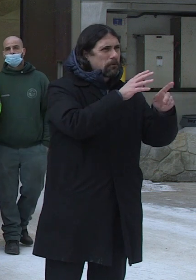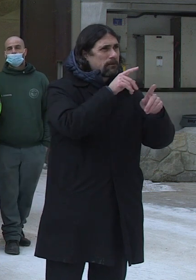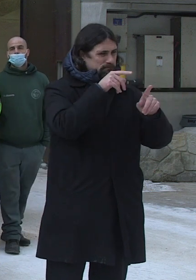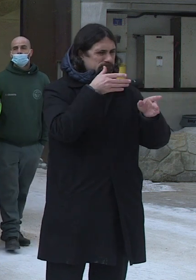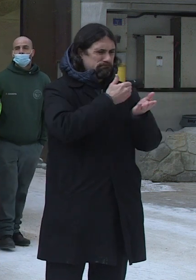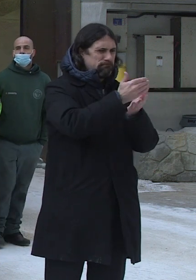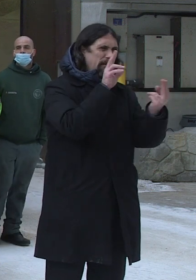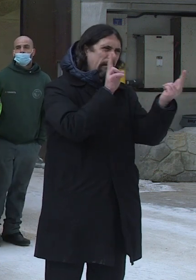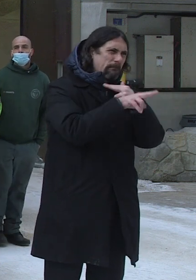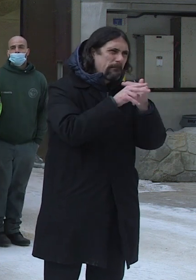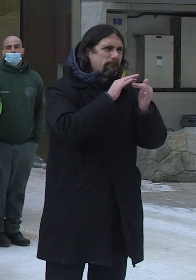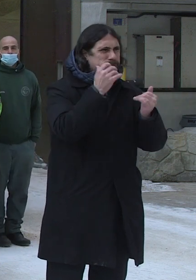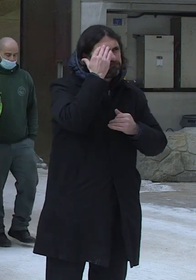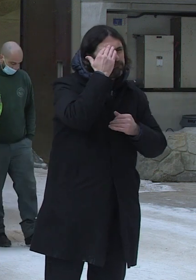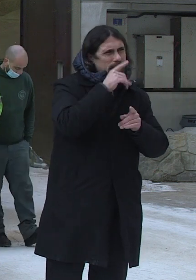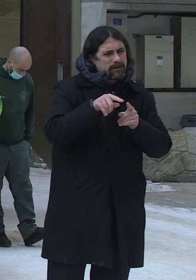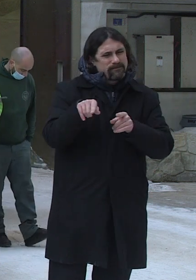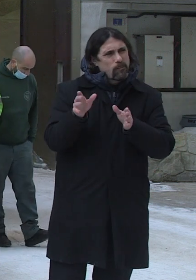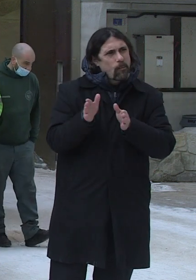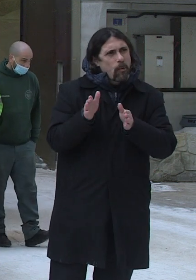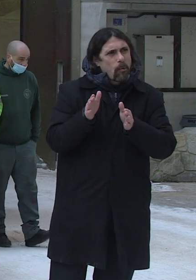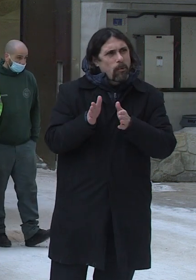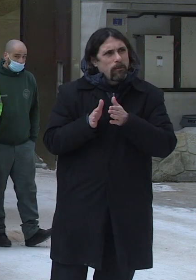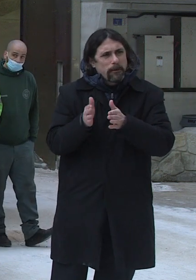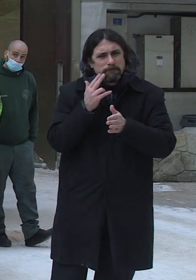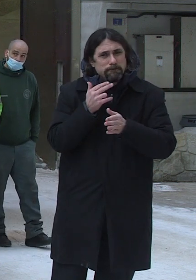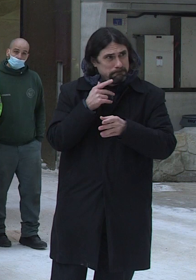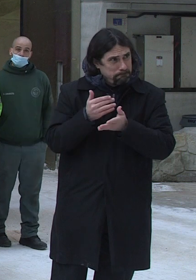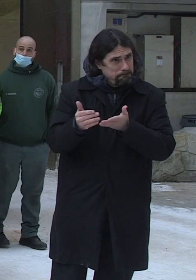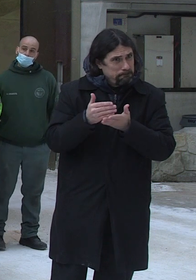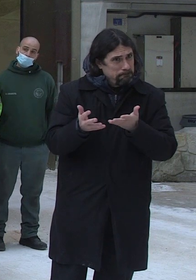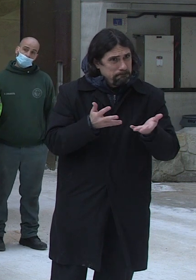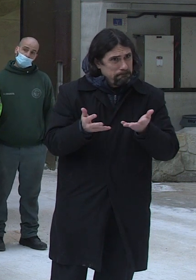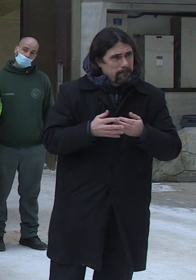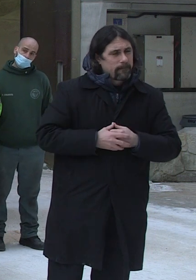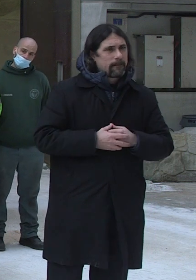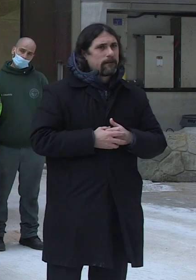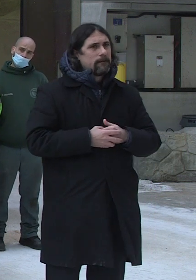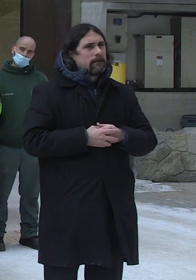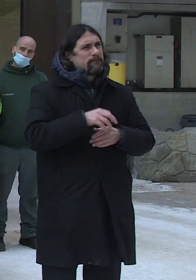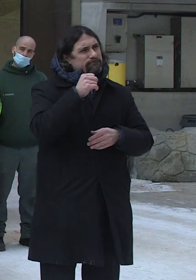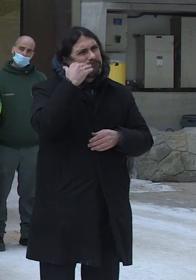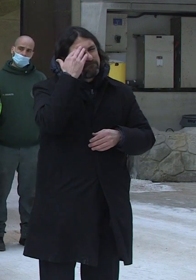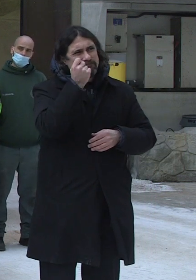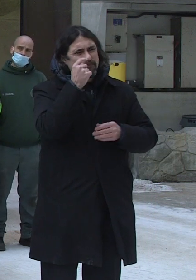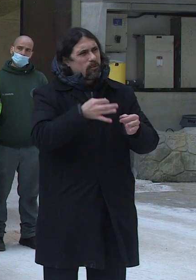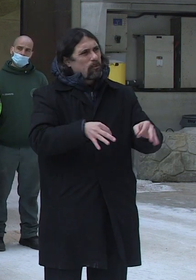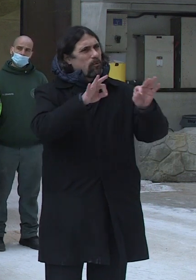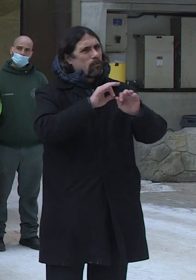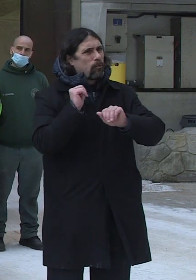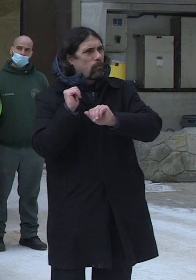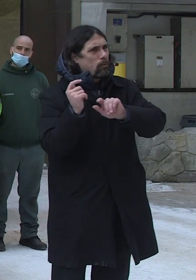Well, as there's always those areas of the city that are tougher. We would ask anybody who's living on one of those tighter residential areas, especially tonight